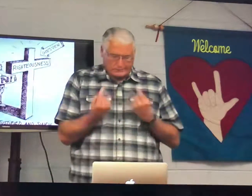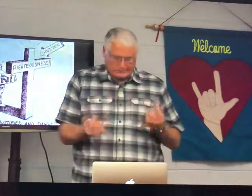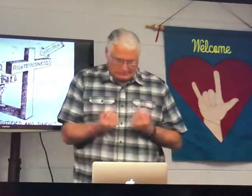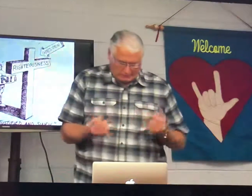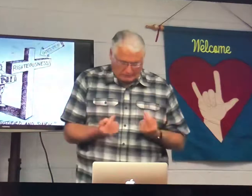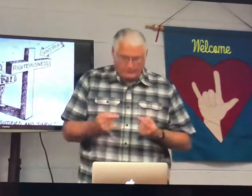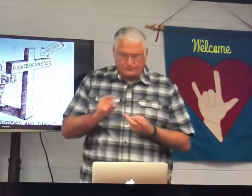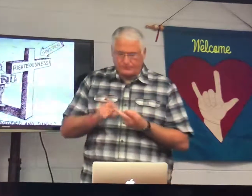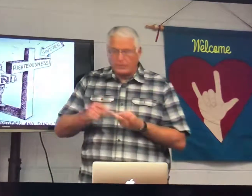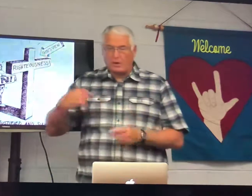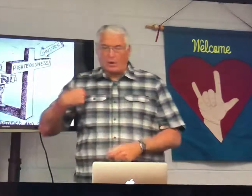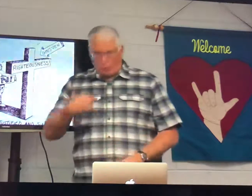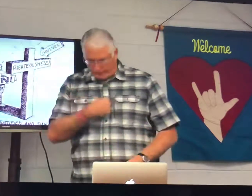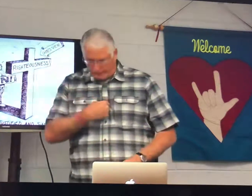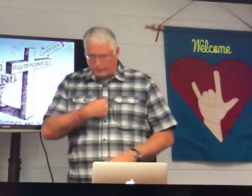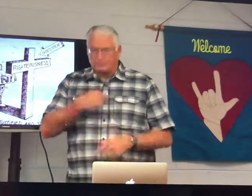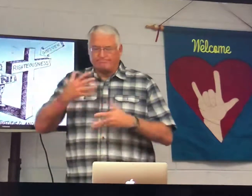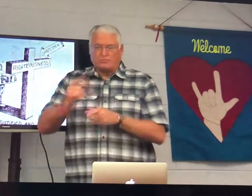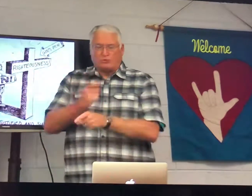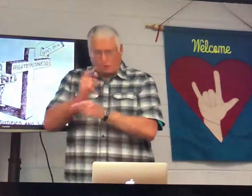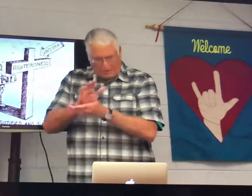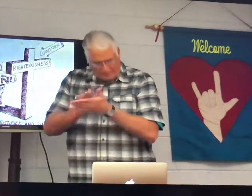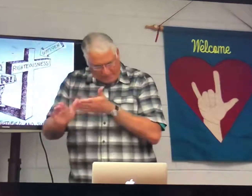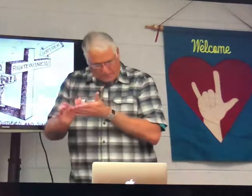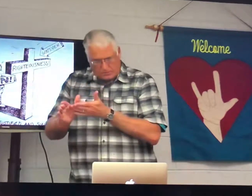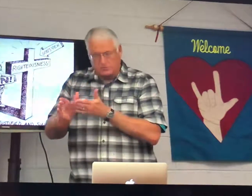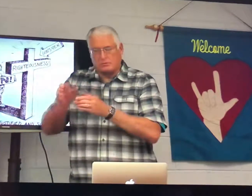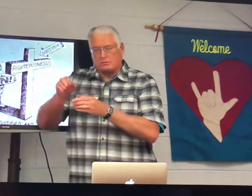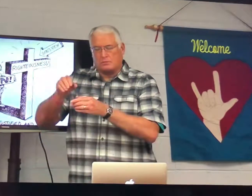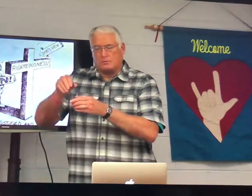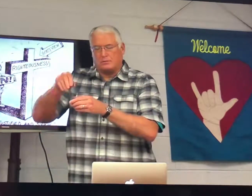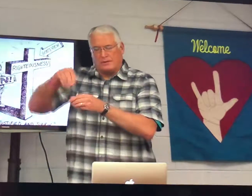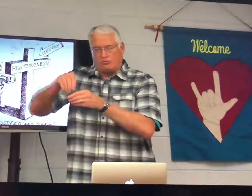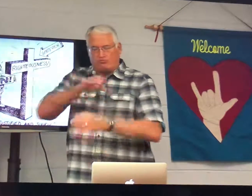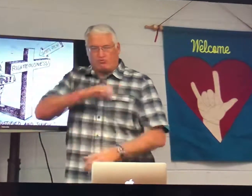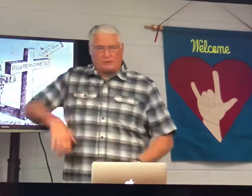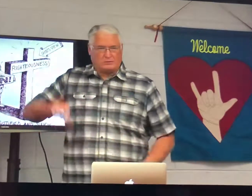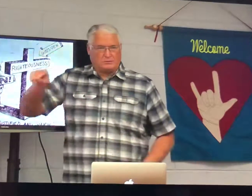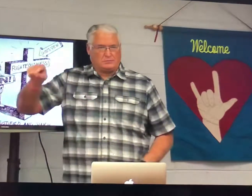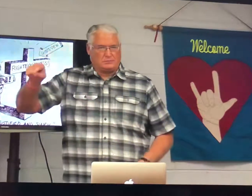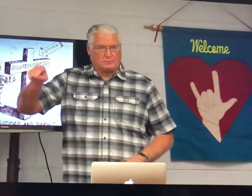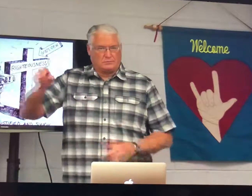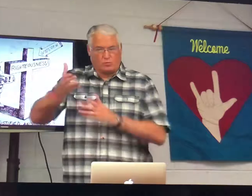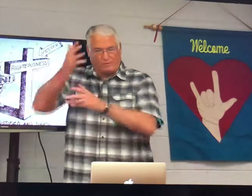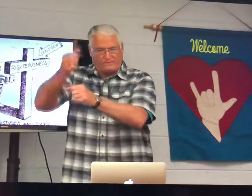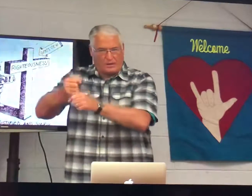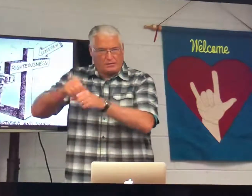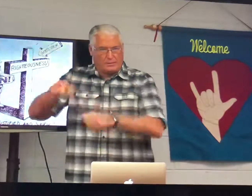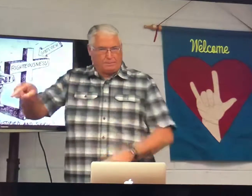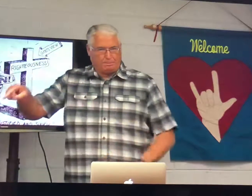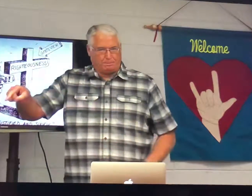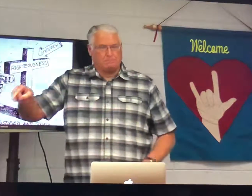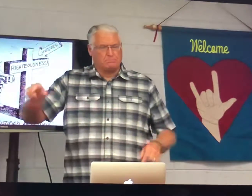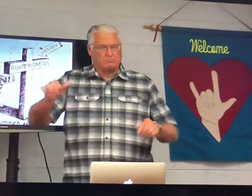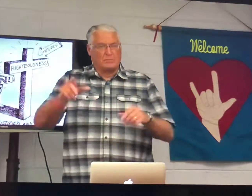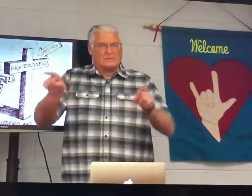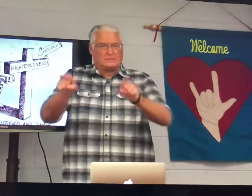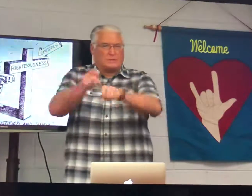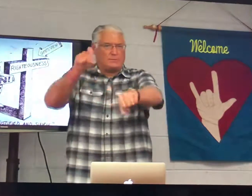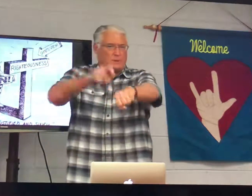2008, Floyd does equal weight. Braves win. Braves win. Here comes the throw. It's up the line. Ties